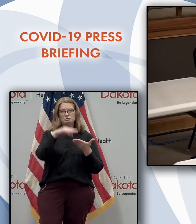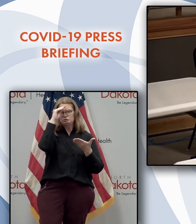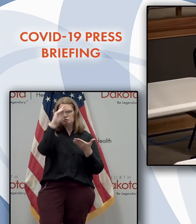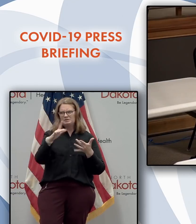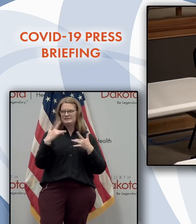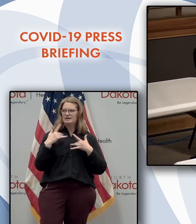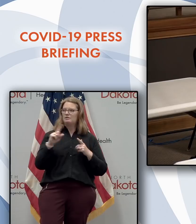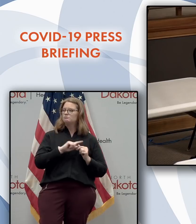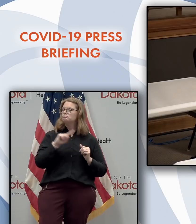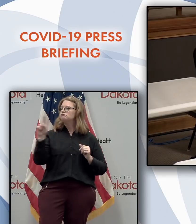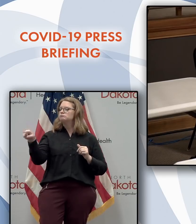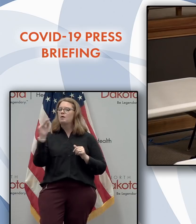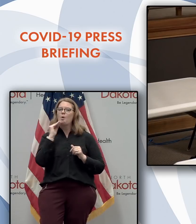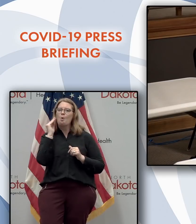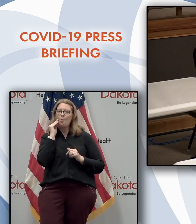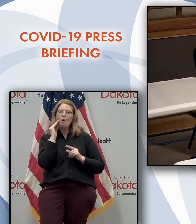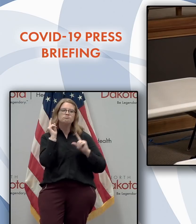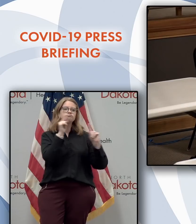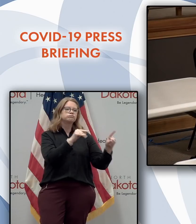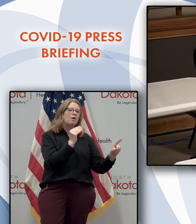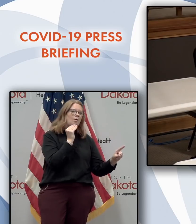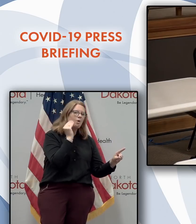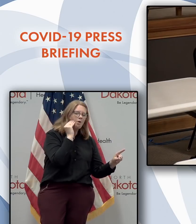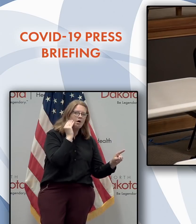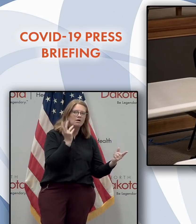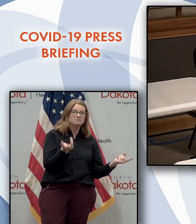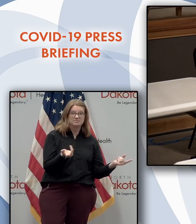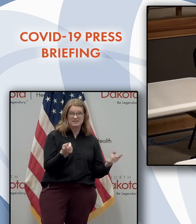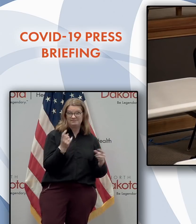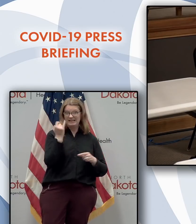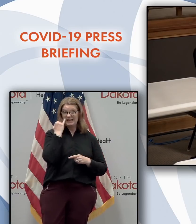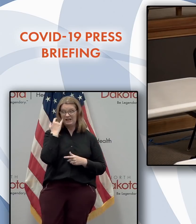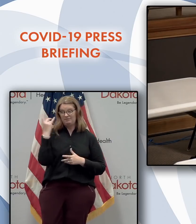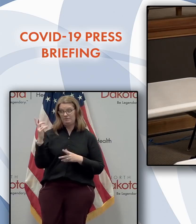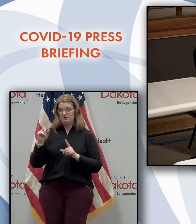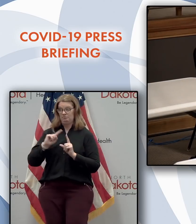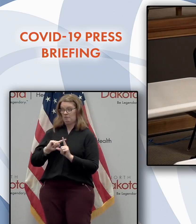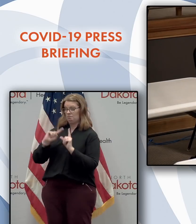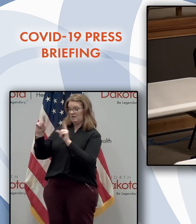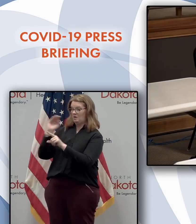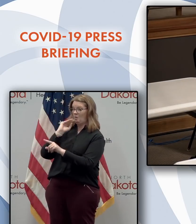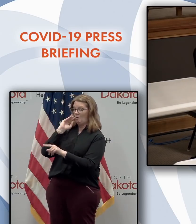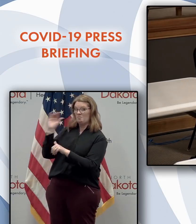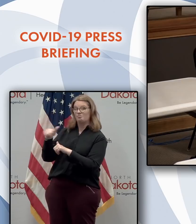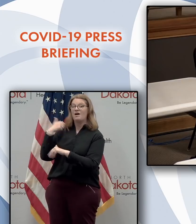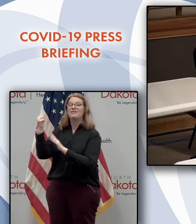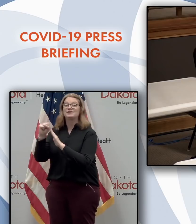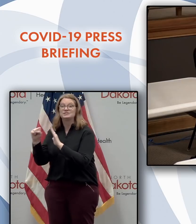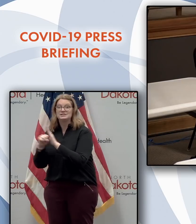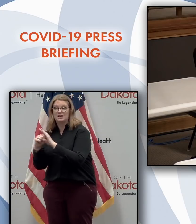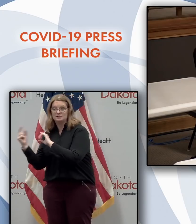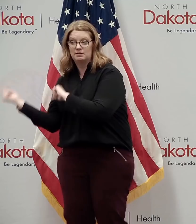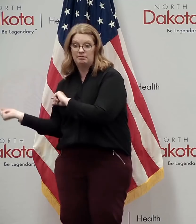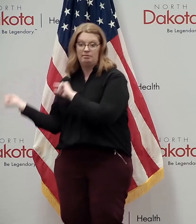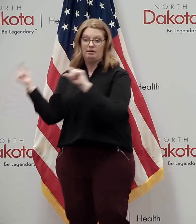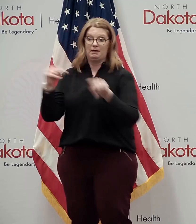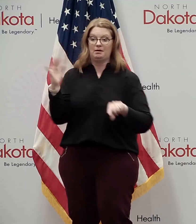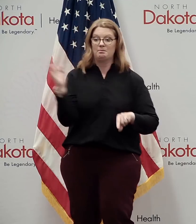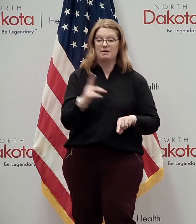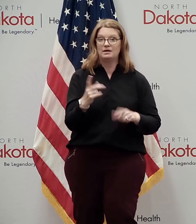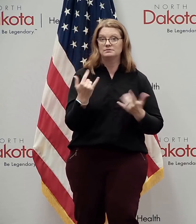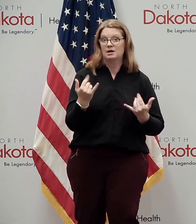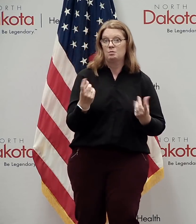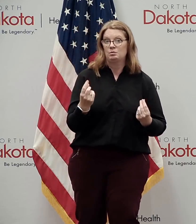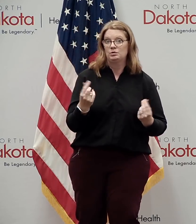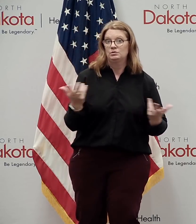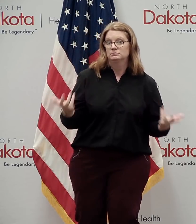testing protocol look like for students who go home in a different state for a few weeks and then come back to campus in October? No, you make a